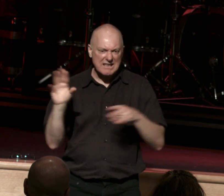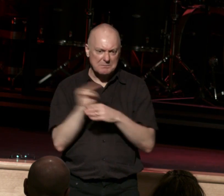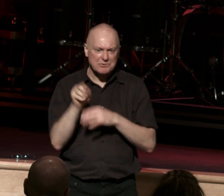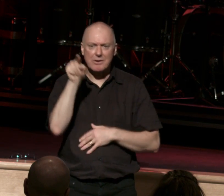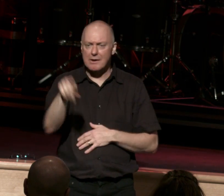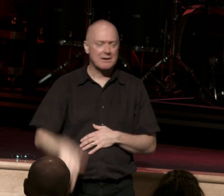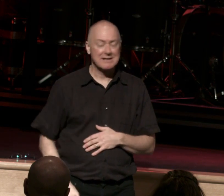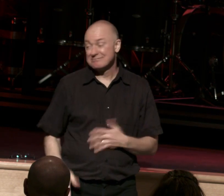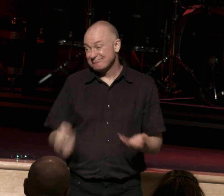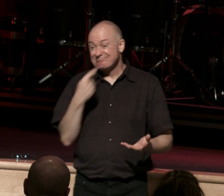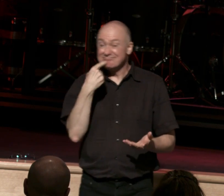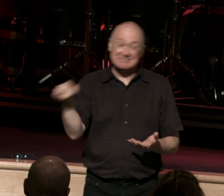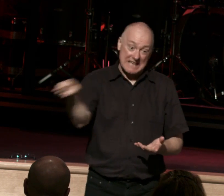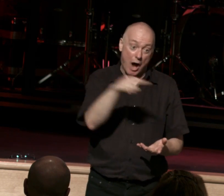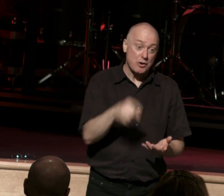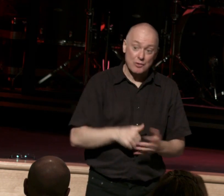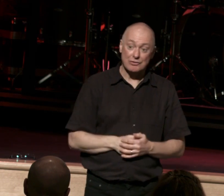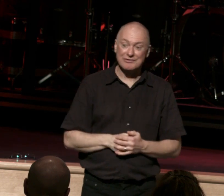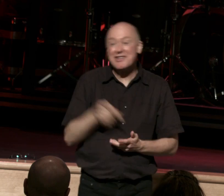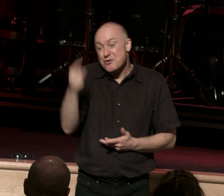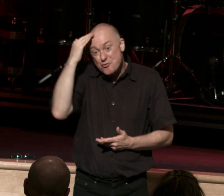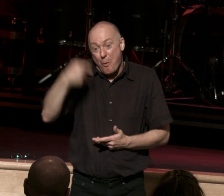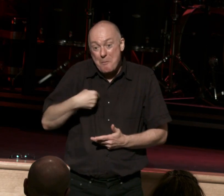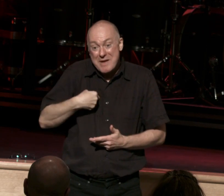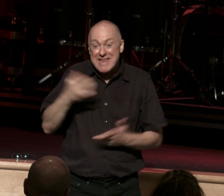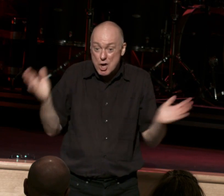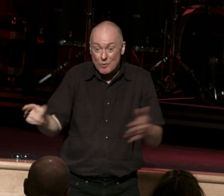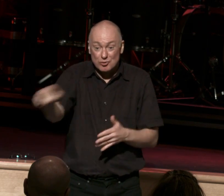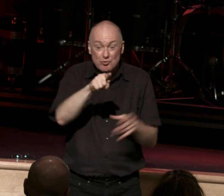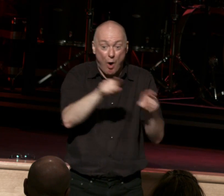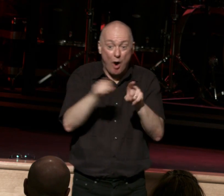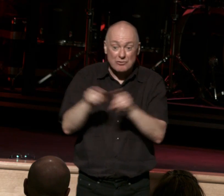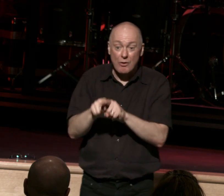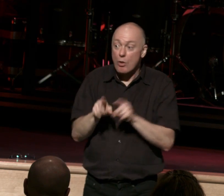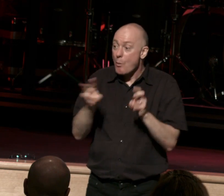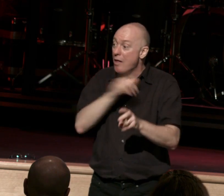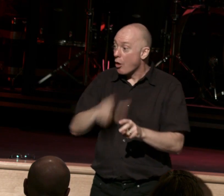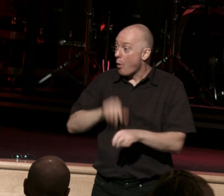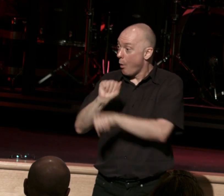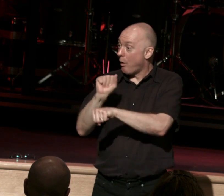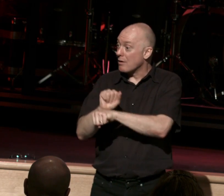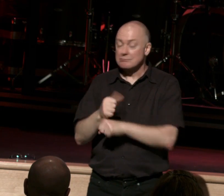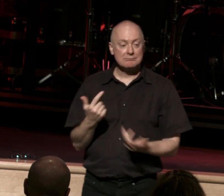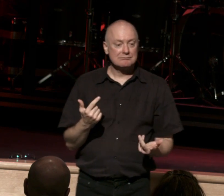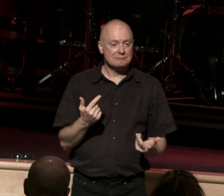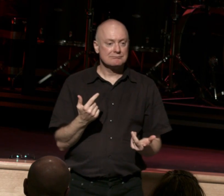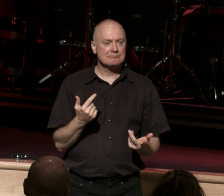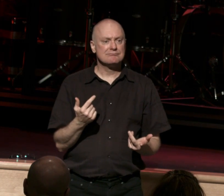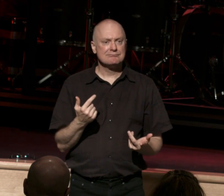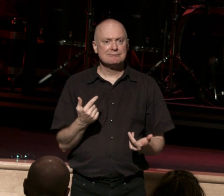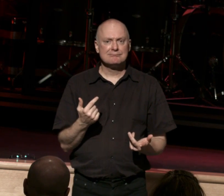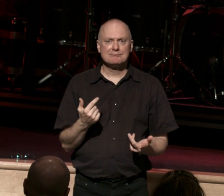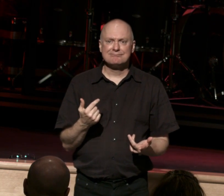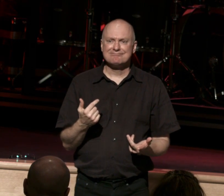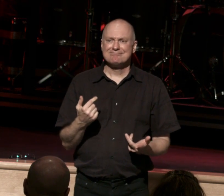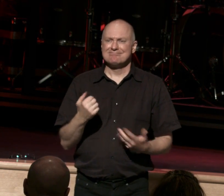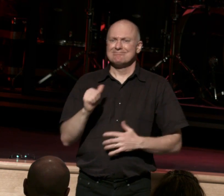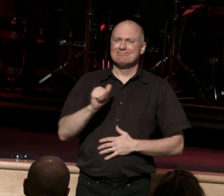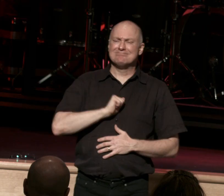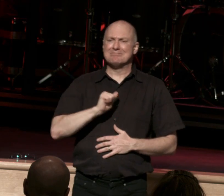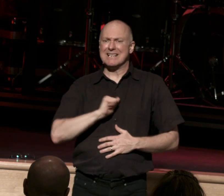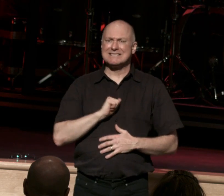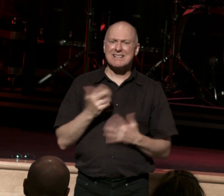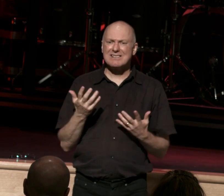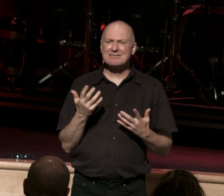up his ministry there. And I just tell you this, a chance to get to know me a little bit, but also to encourage you the way that the Lord works as well. And I was, again, a year or so in the faith